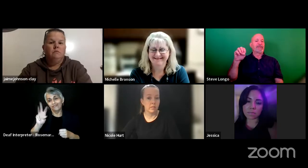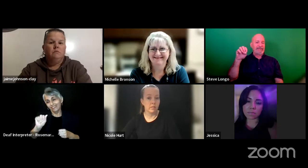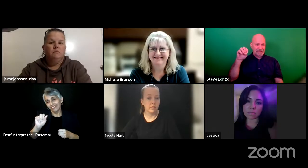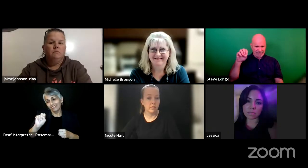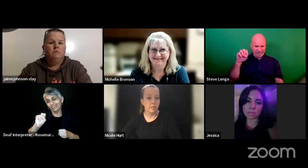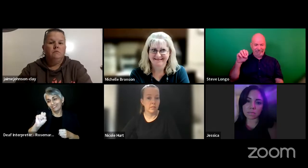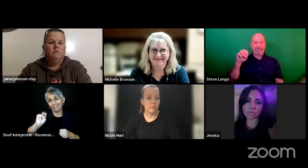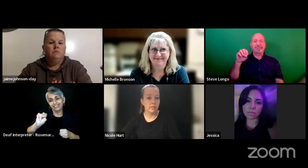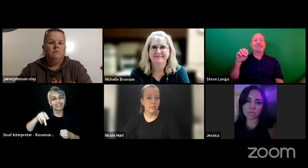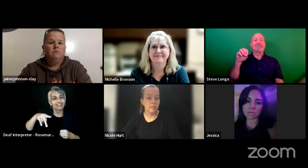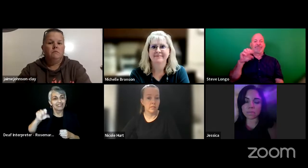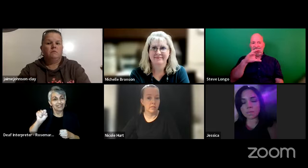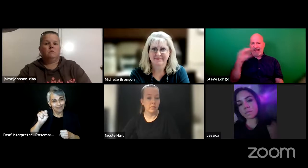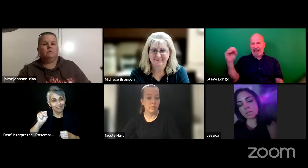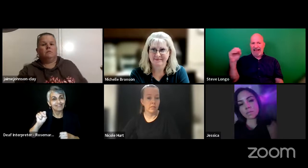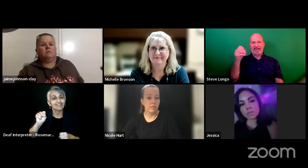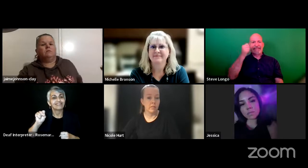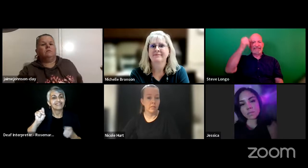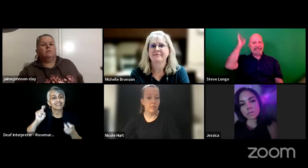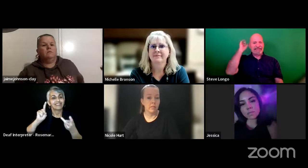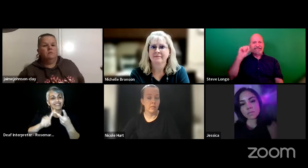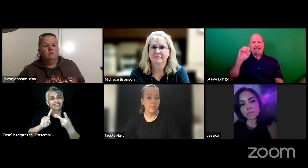Wawa Snipe